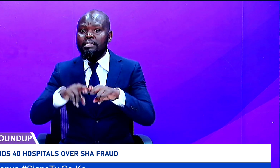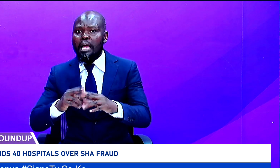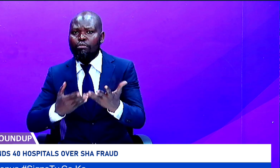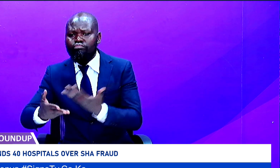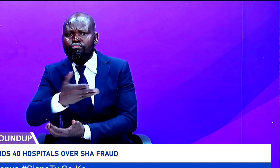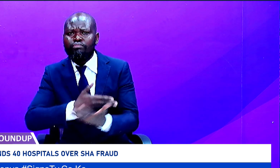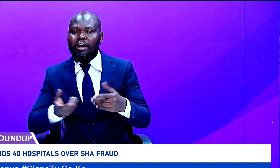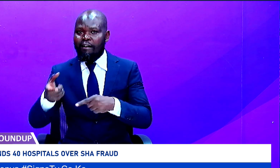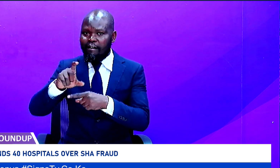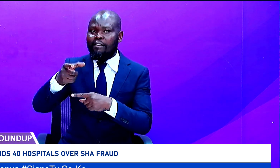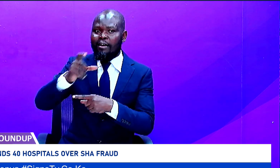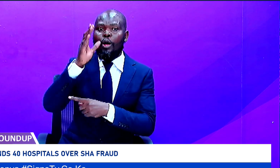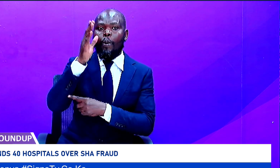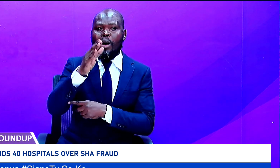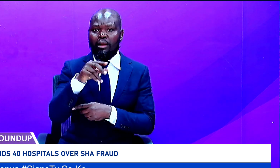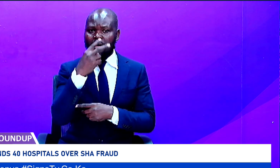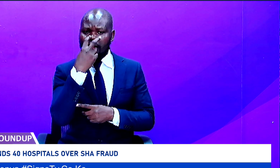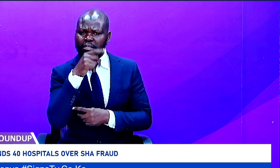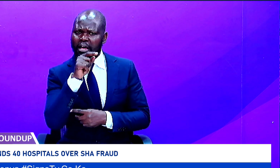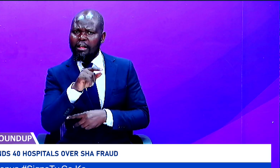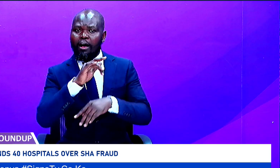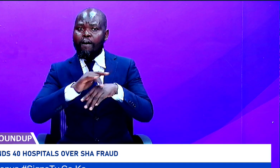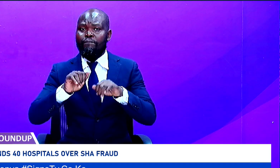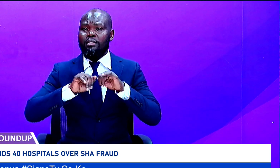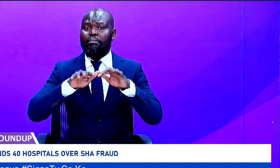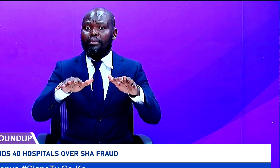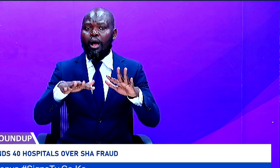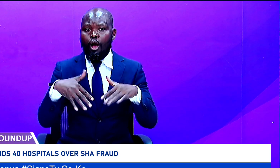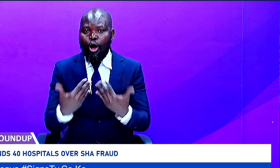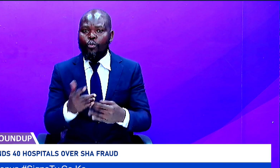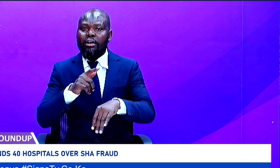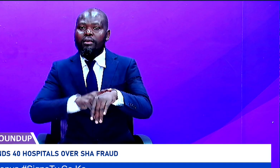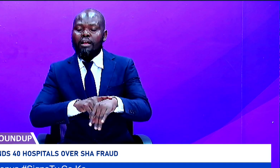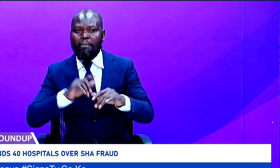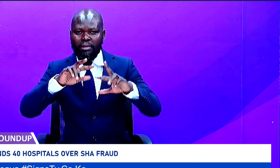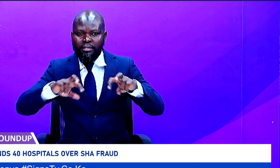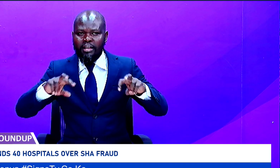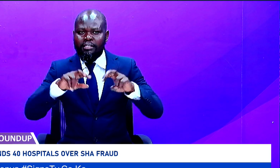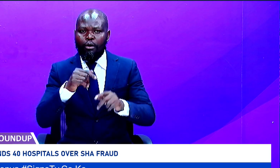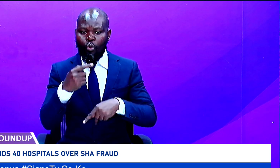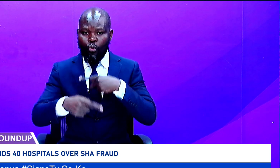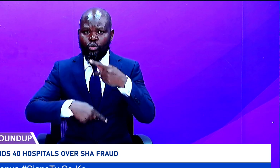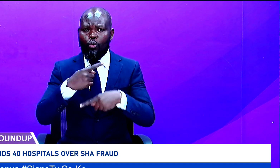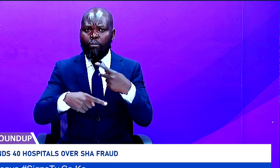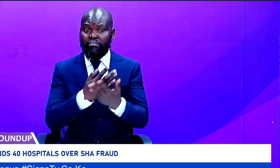the set rules and regulations, adding that the suspension takes effect immediately. This is